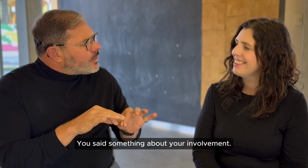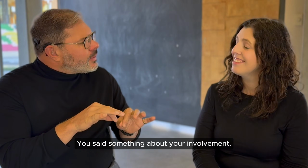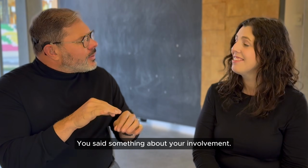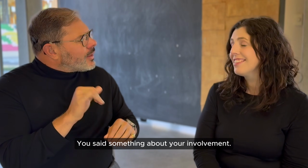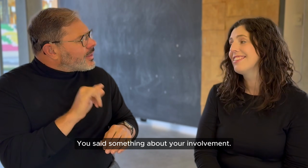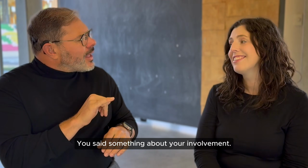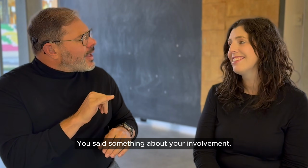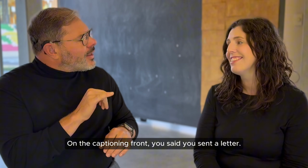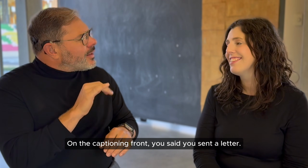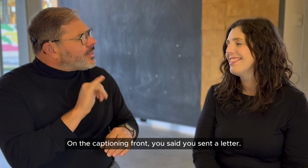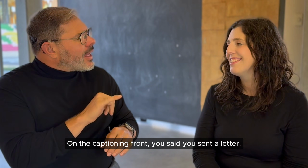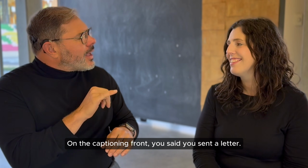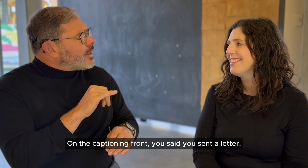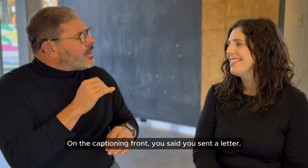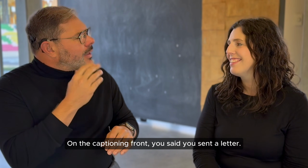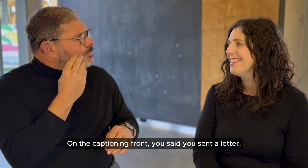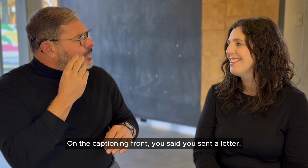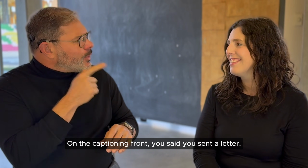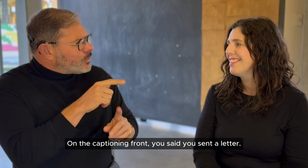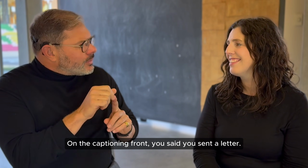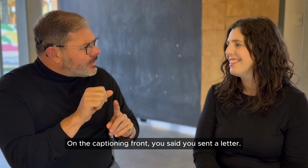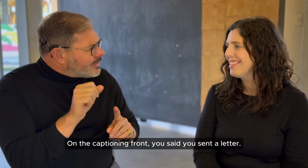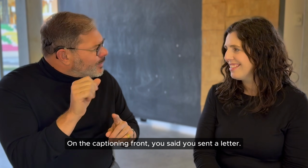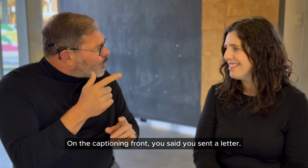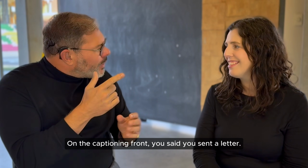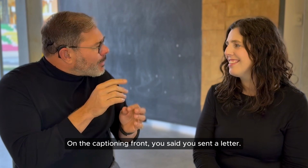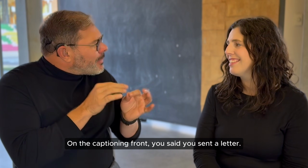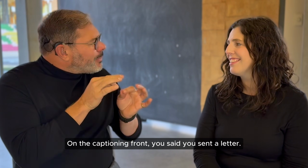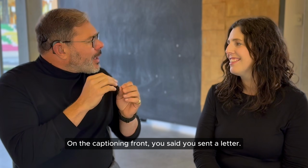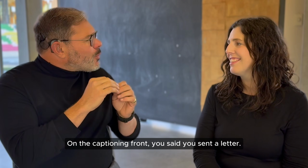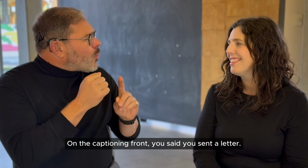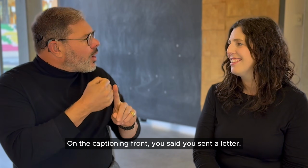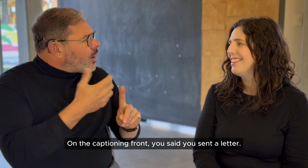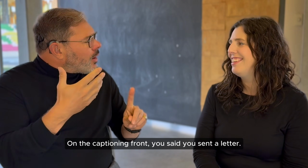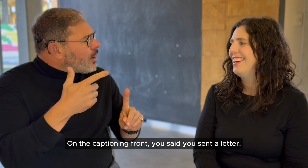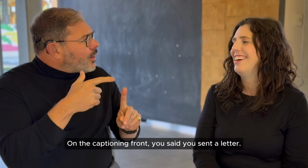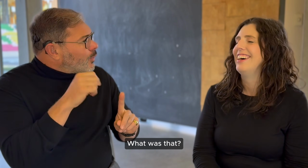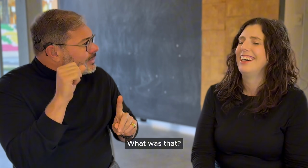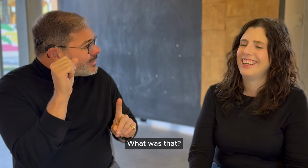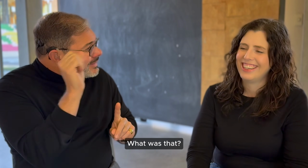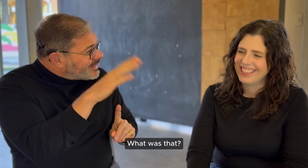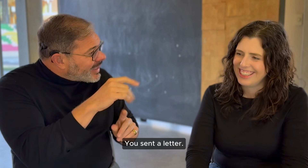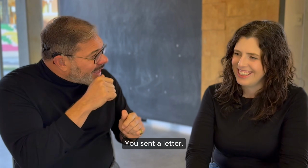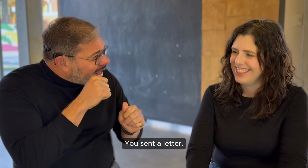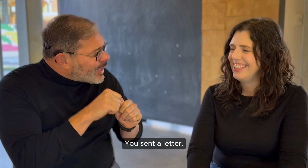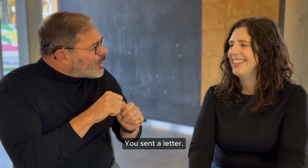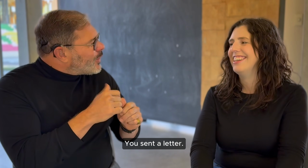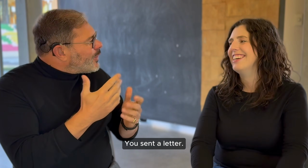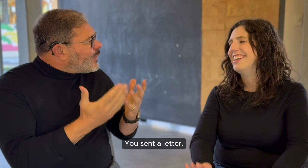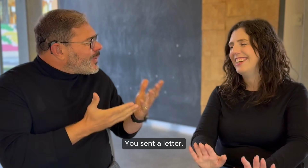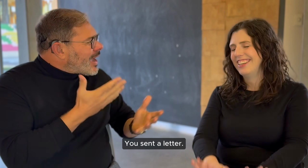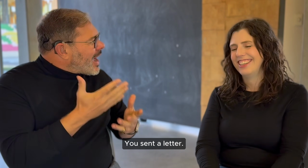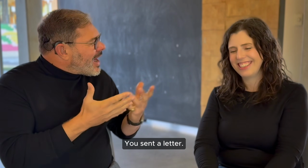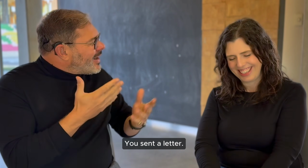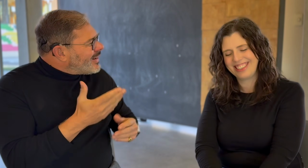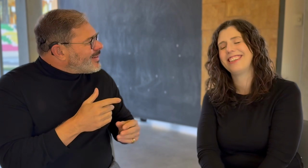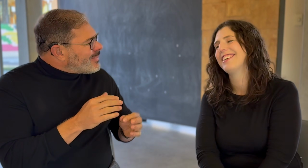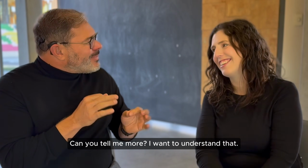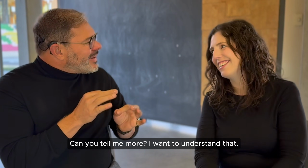your involvement in the captioning front. You said you sent a letter. What was that? You sent a letter. Can you